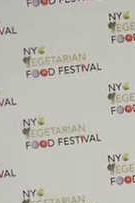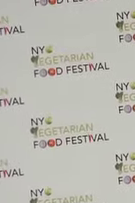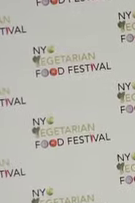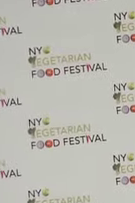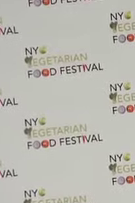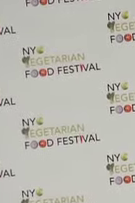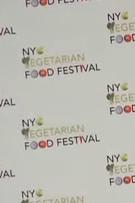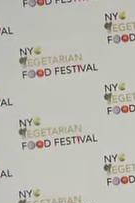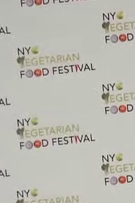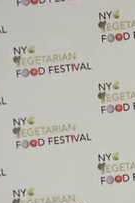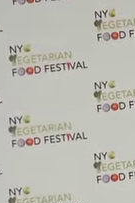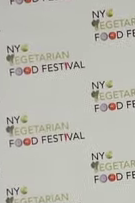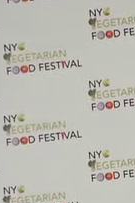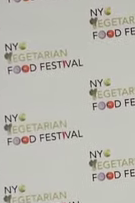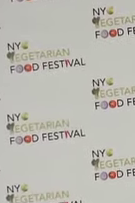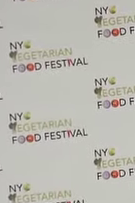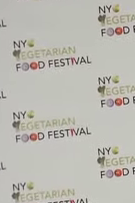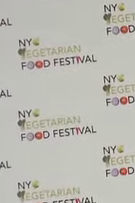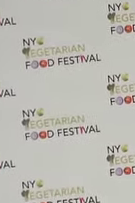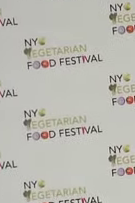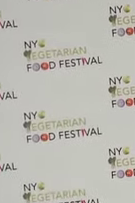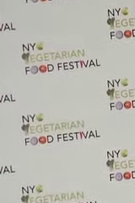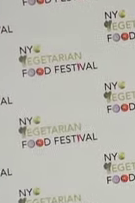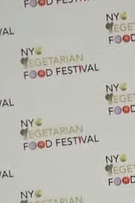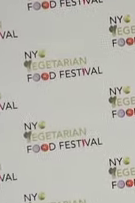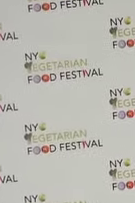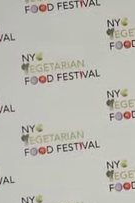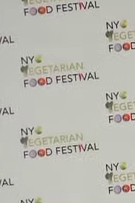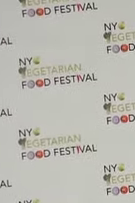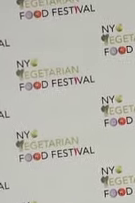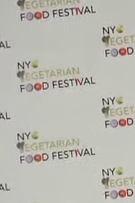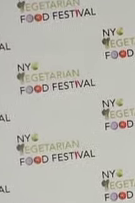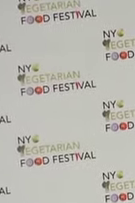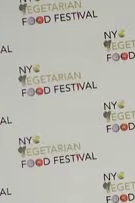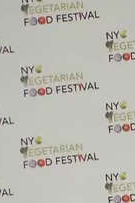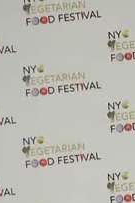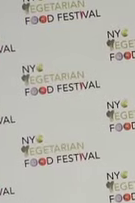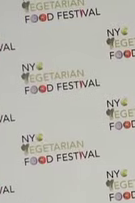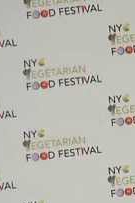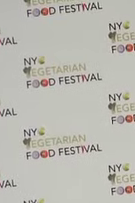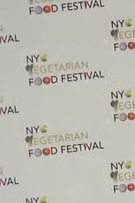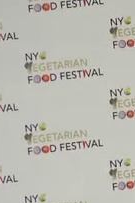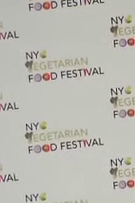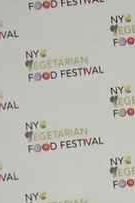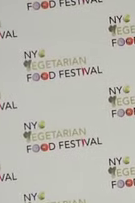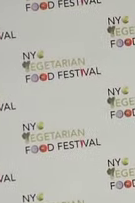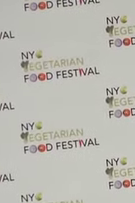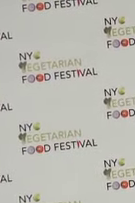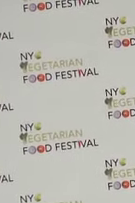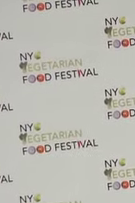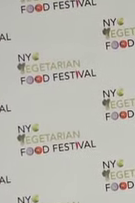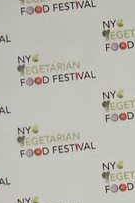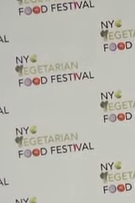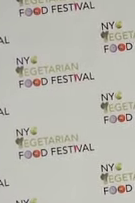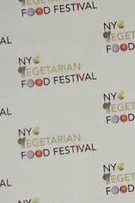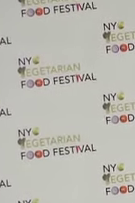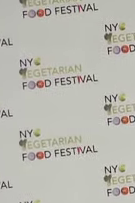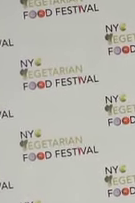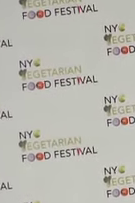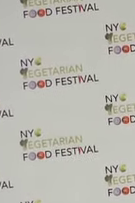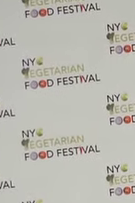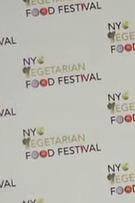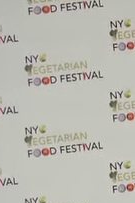works. If you're looking at mixed drinks, aside from just, you know, beer and wine, usually they have coconut milk for the